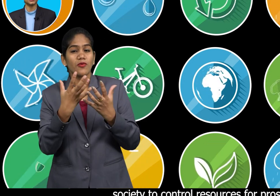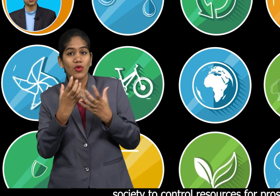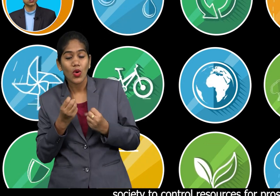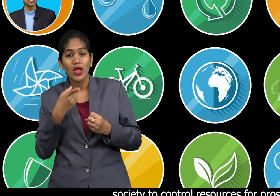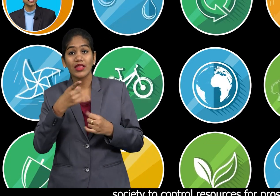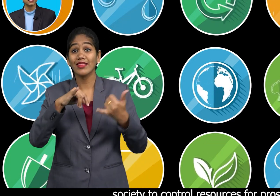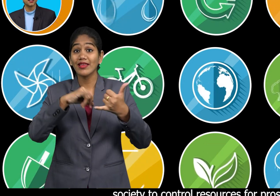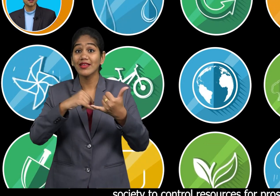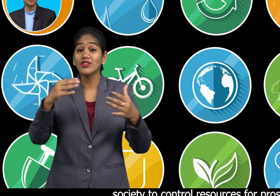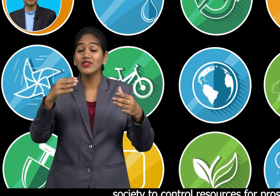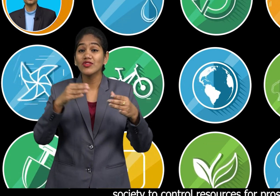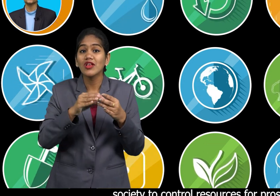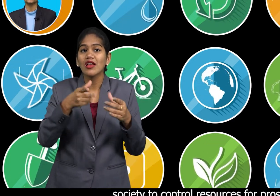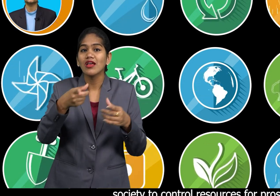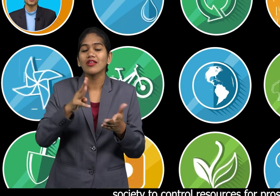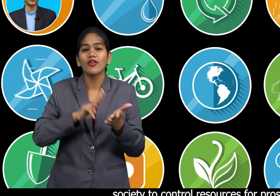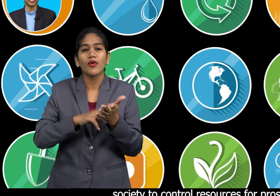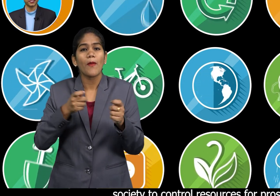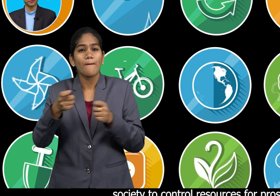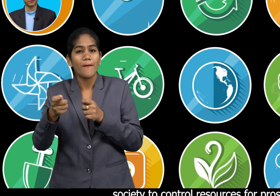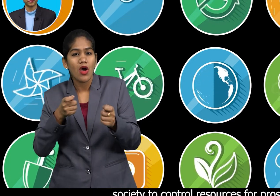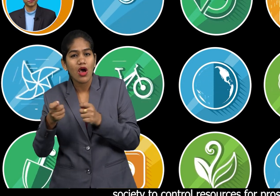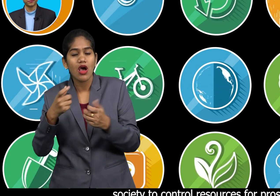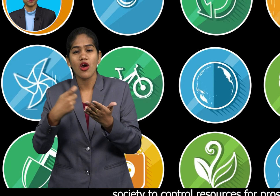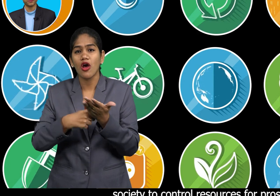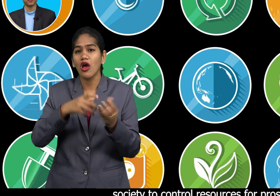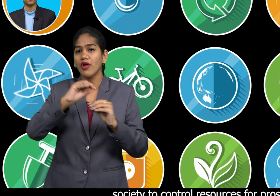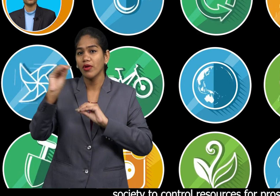control resources for prosperity.